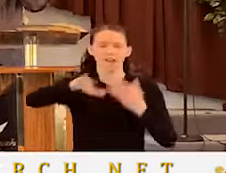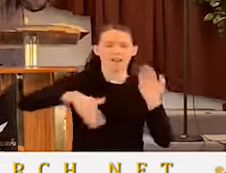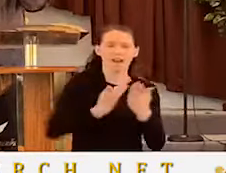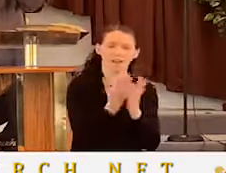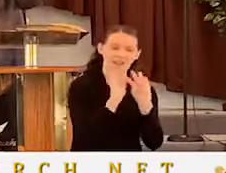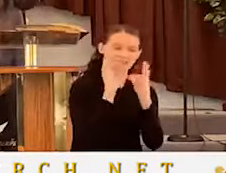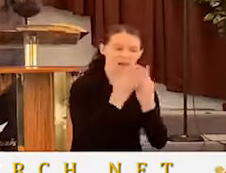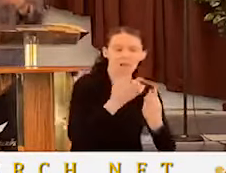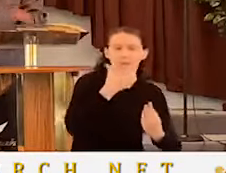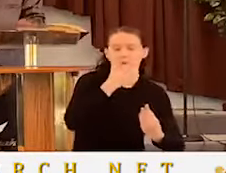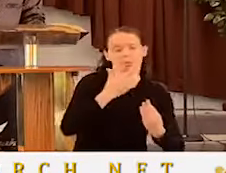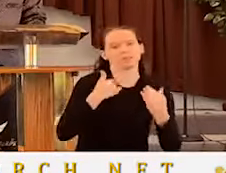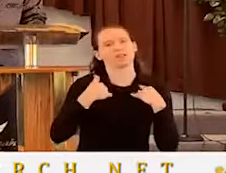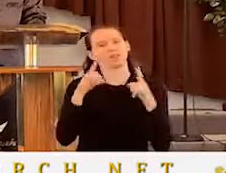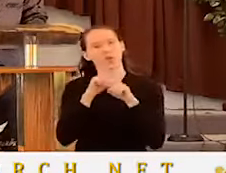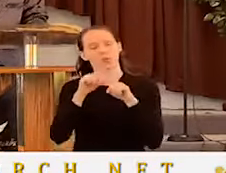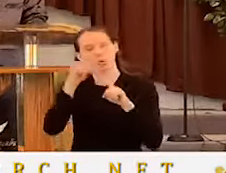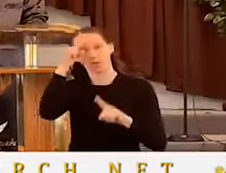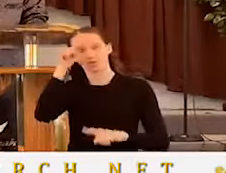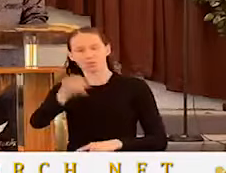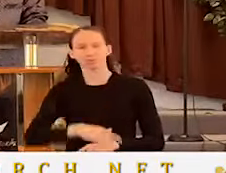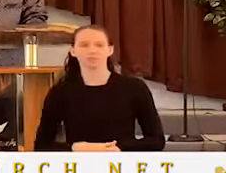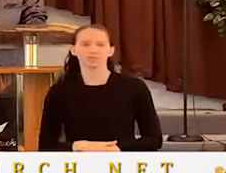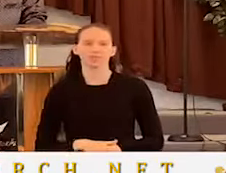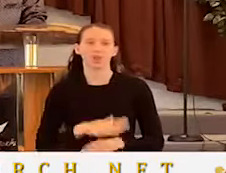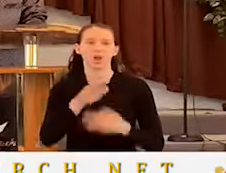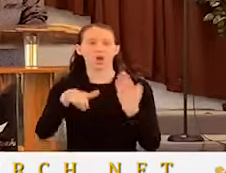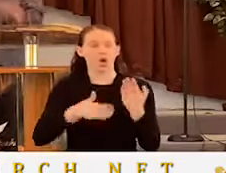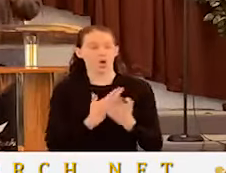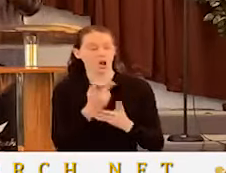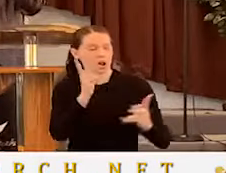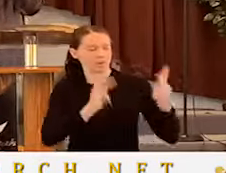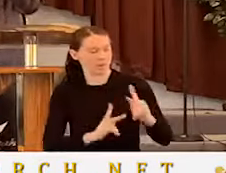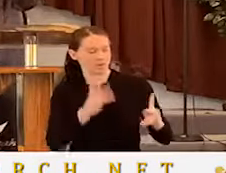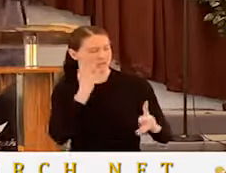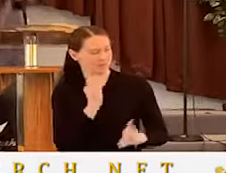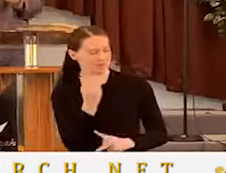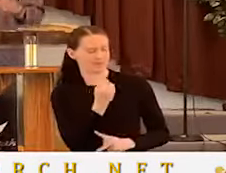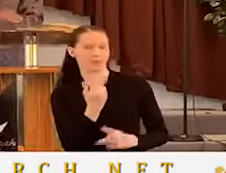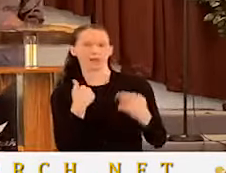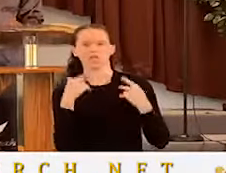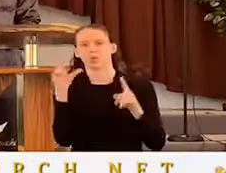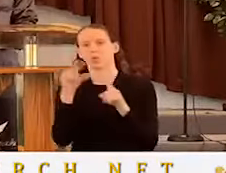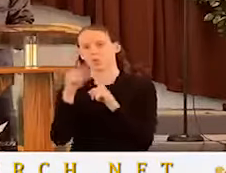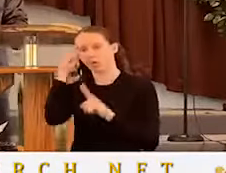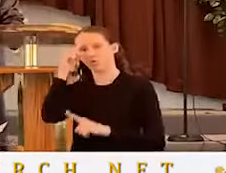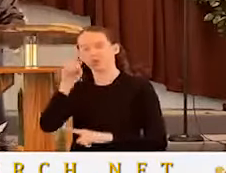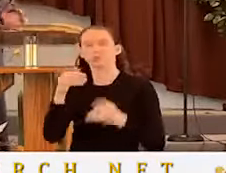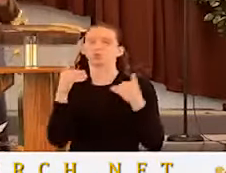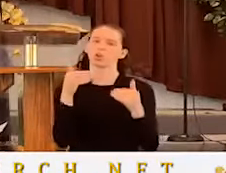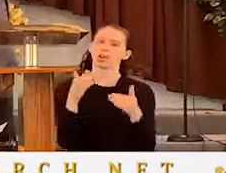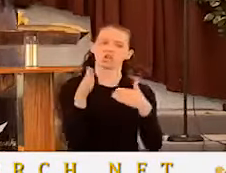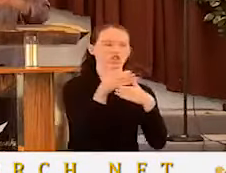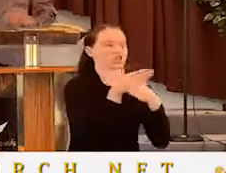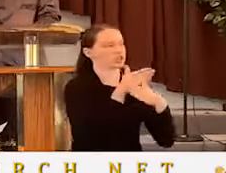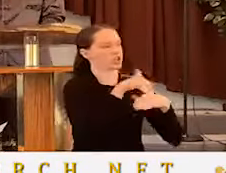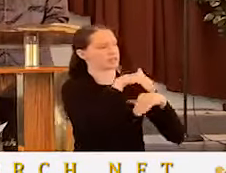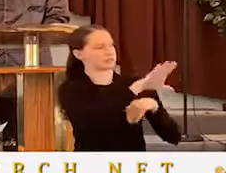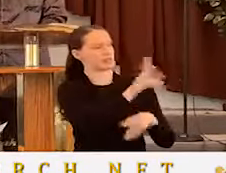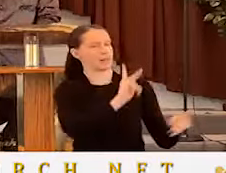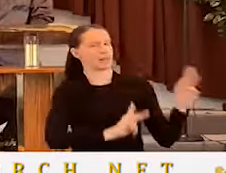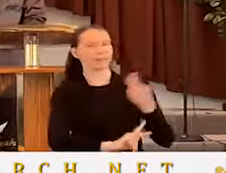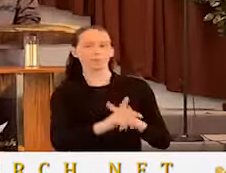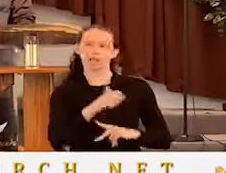There's a word for every person that is going through. I want you to like and share right now. And I know that